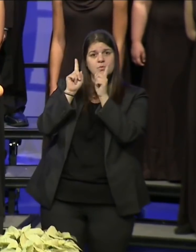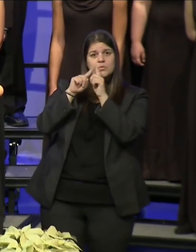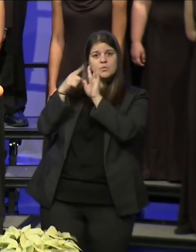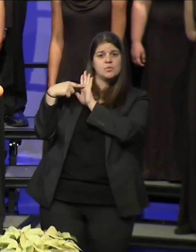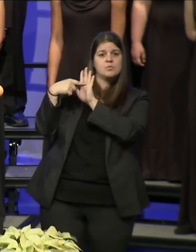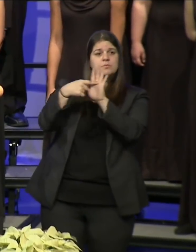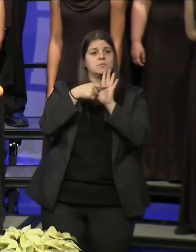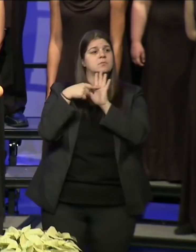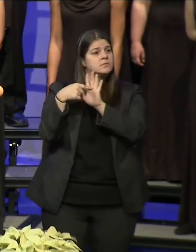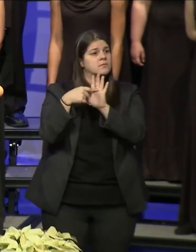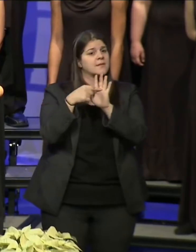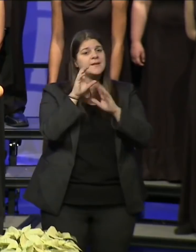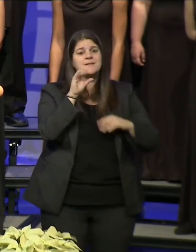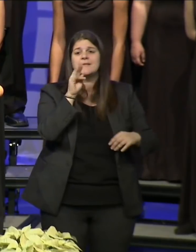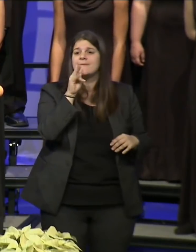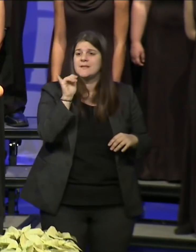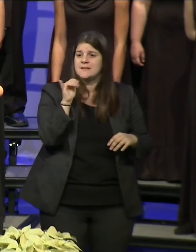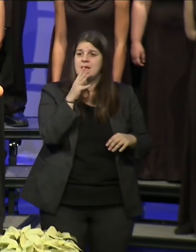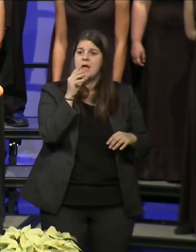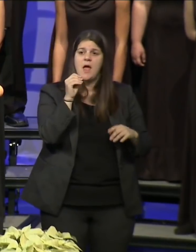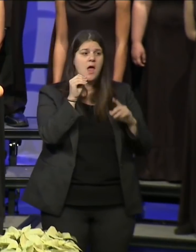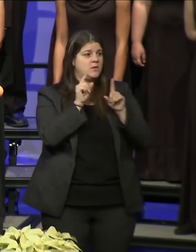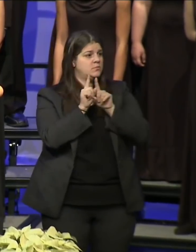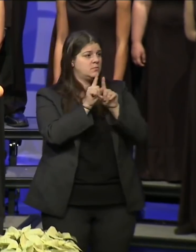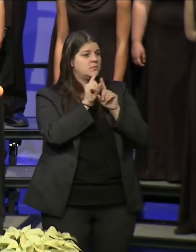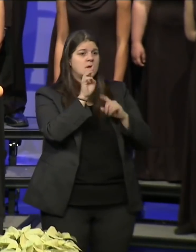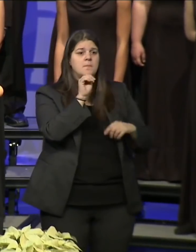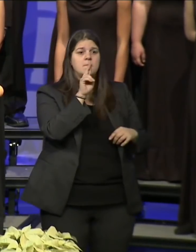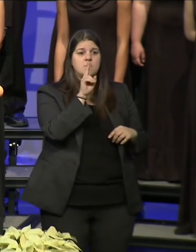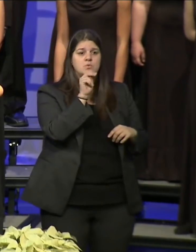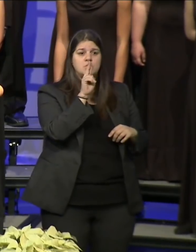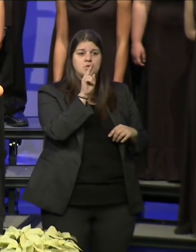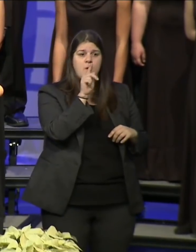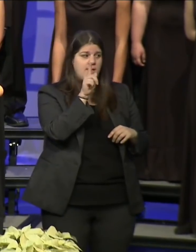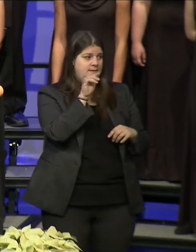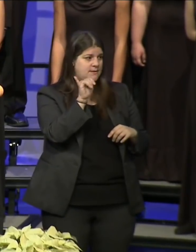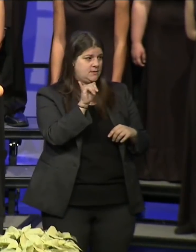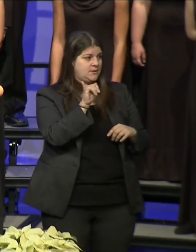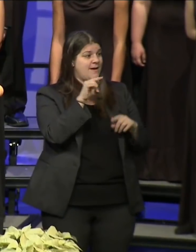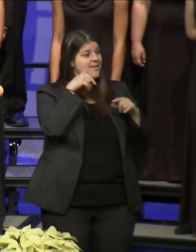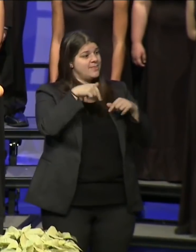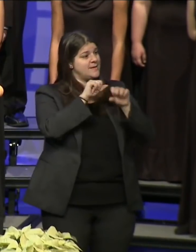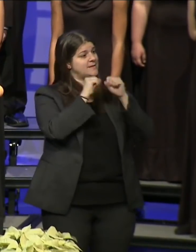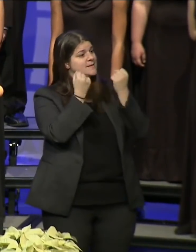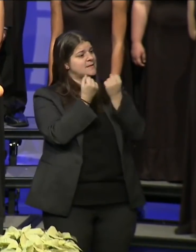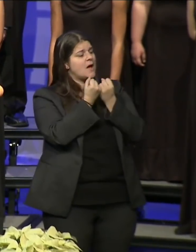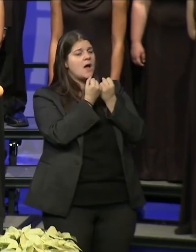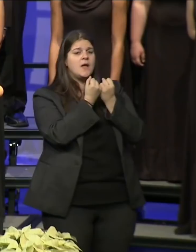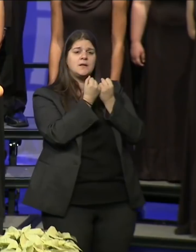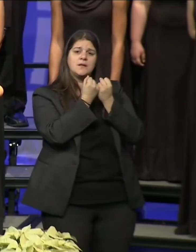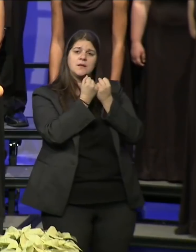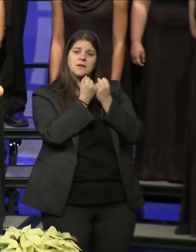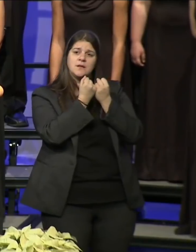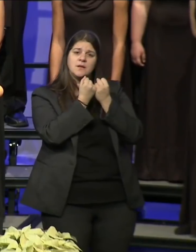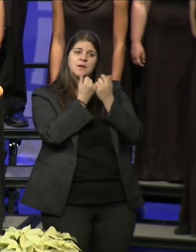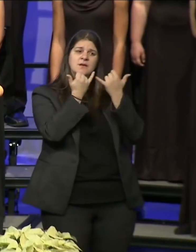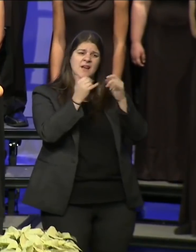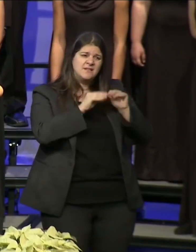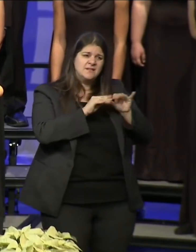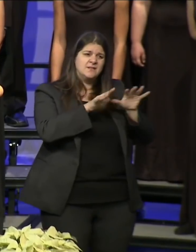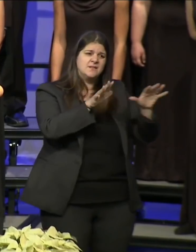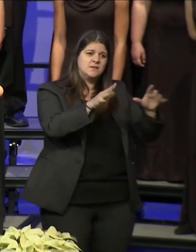beacon of civility and mutuality in a society that is ever more shadowed with the darkness